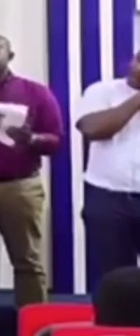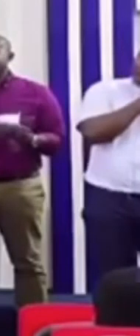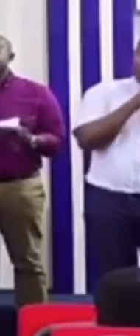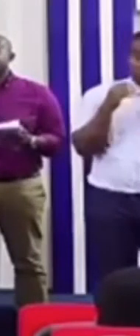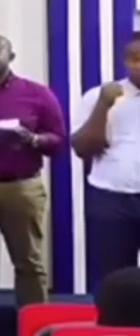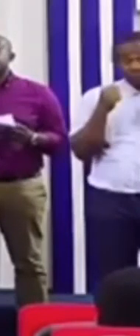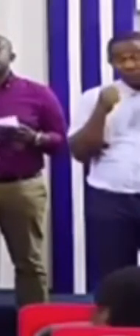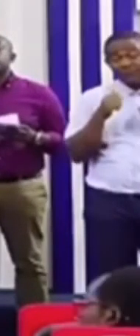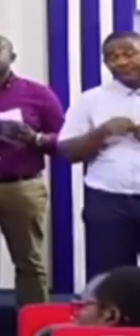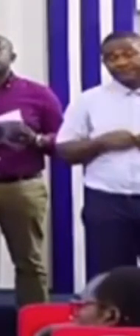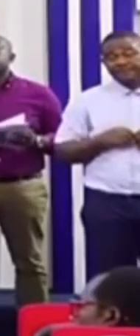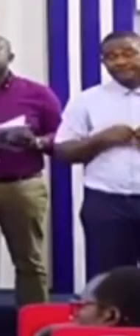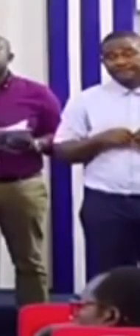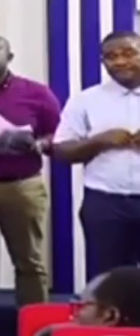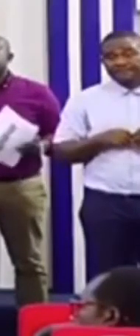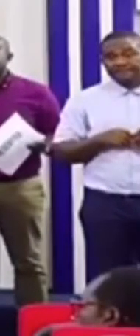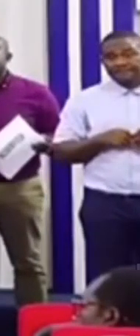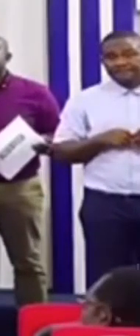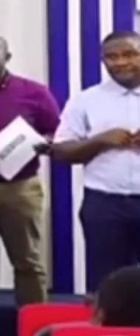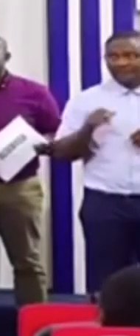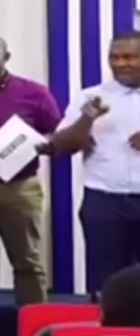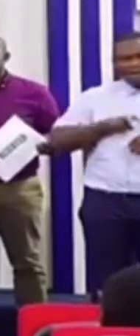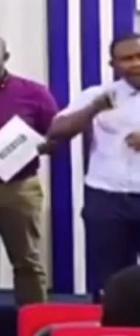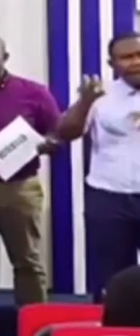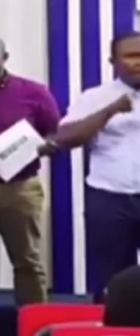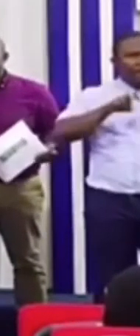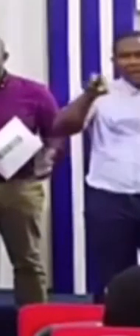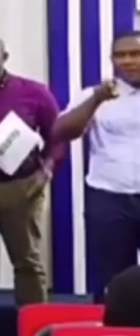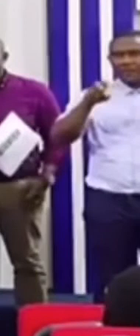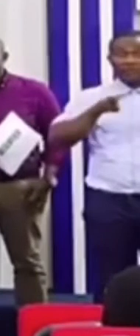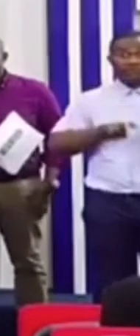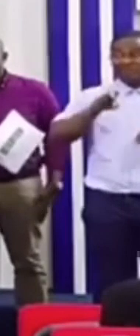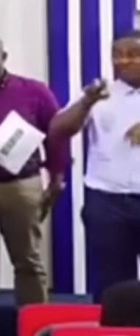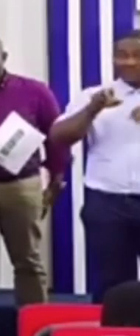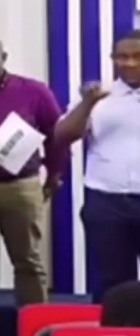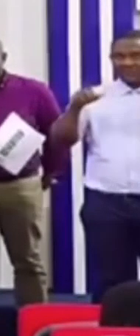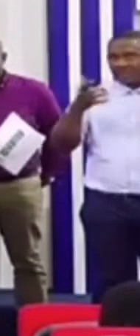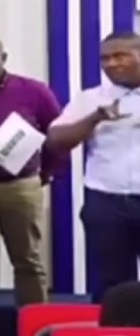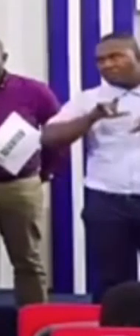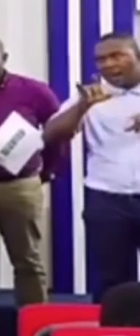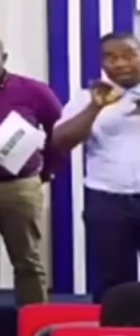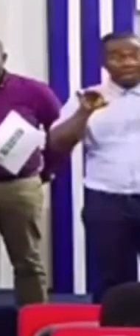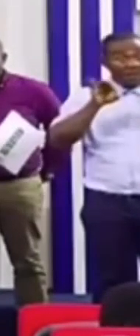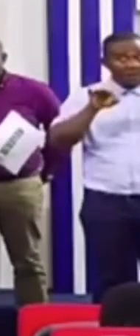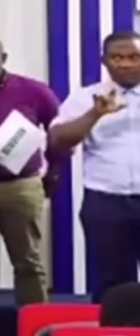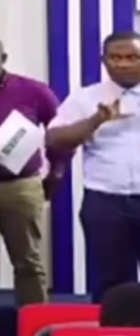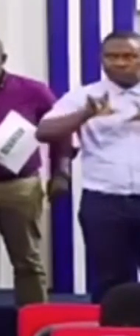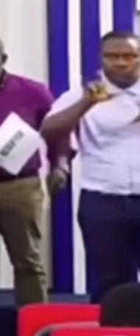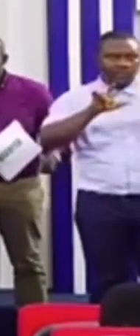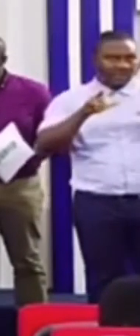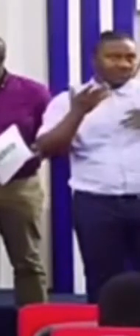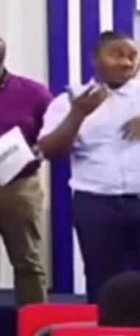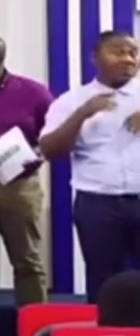sleep. Restrict travels to essential travels only, as directed by the